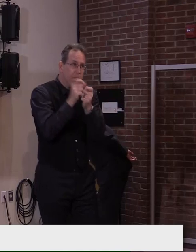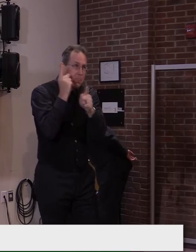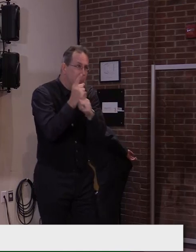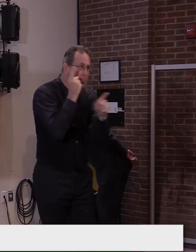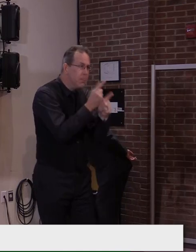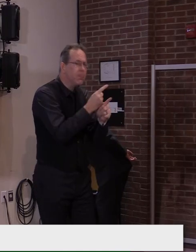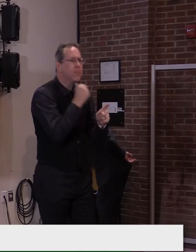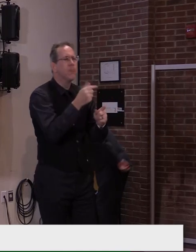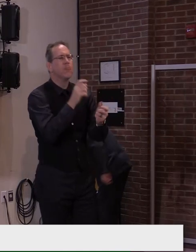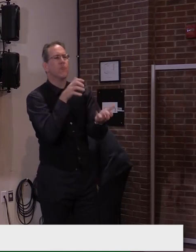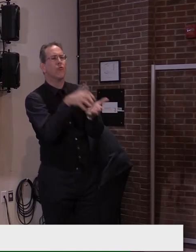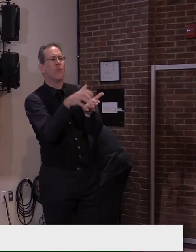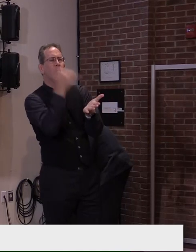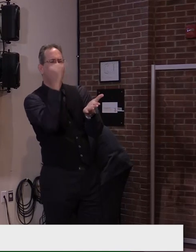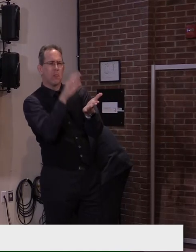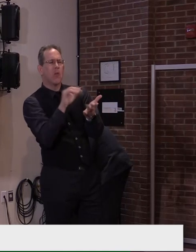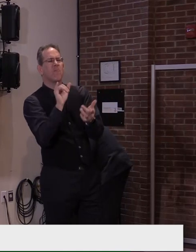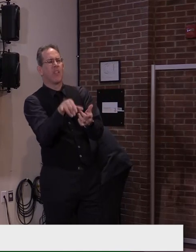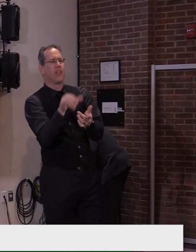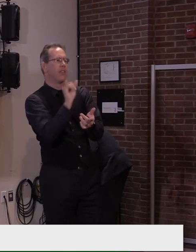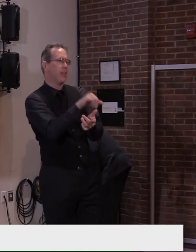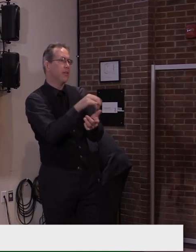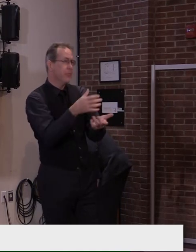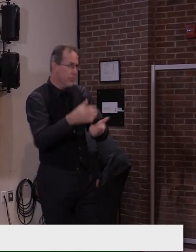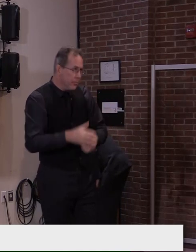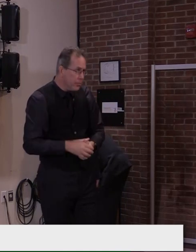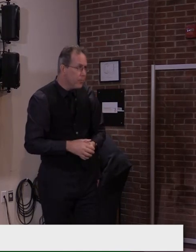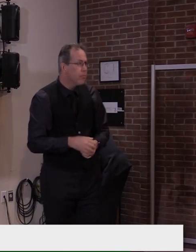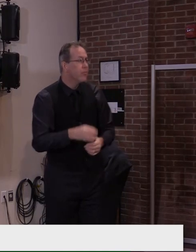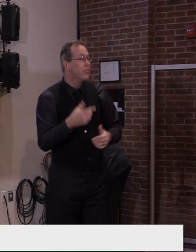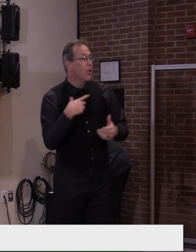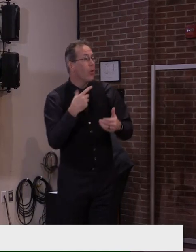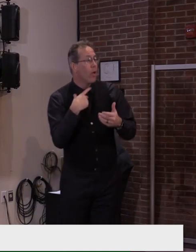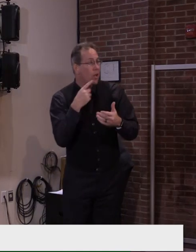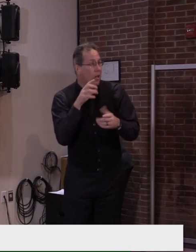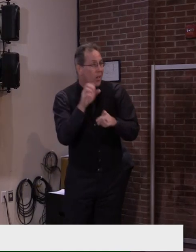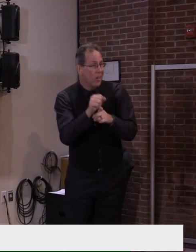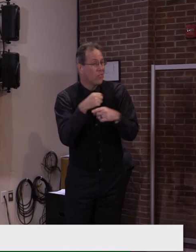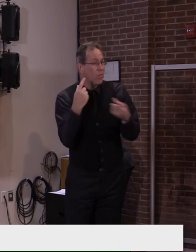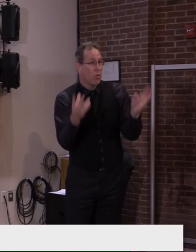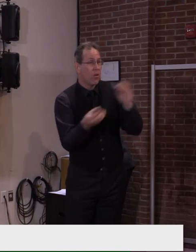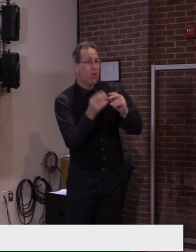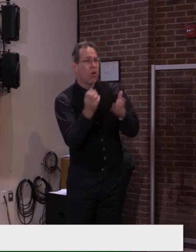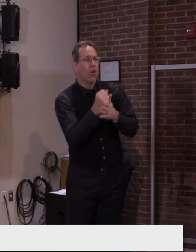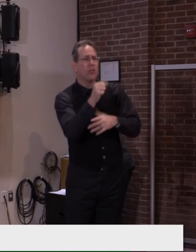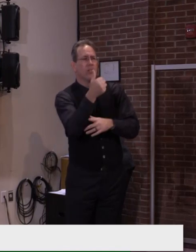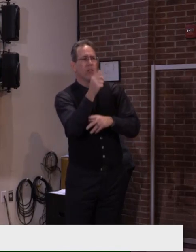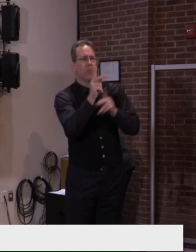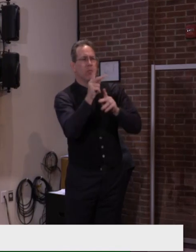CDC modeling data to go with. The ideal treatment for